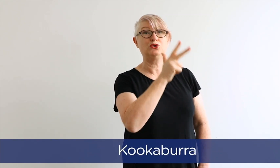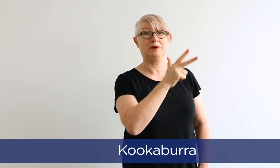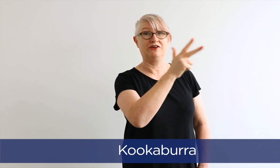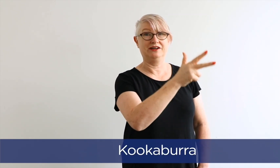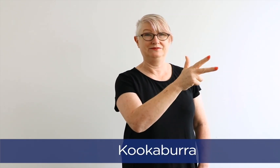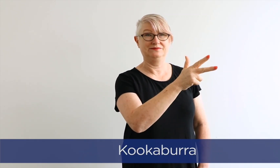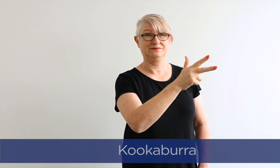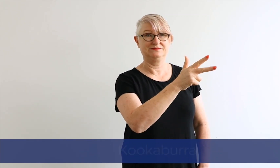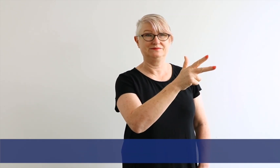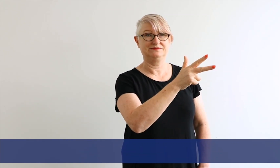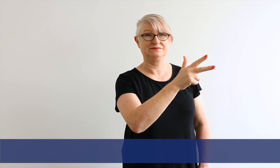Kookaburra.